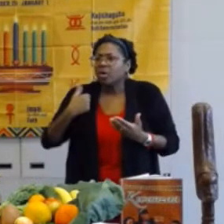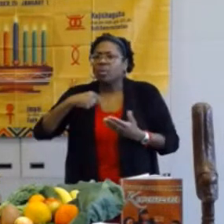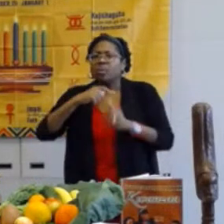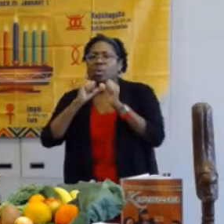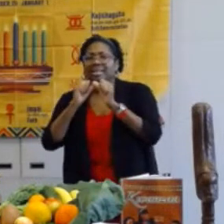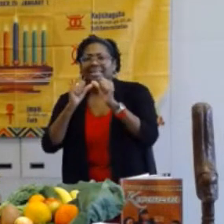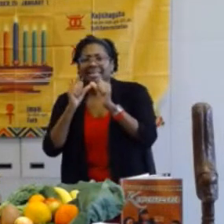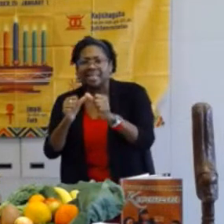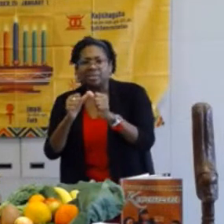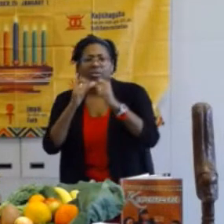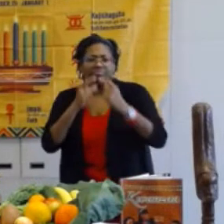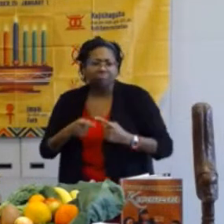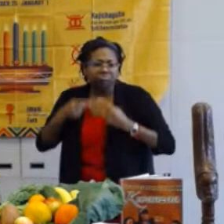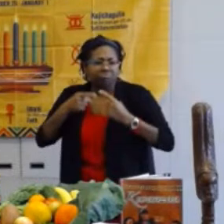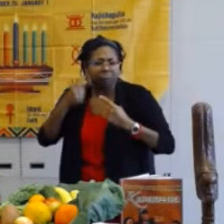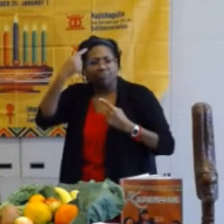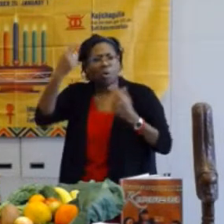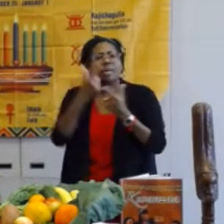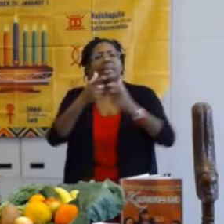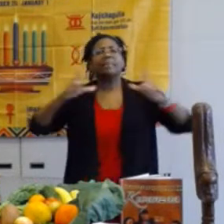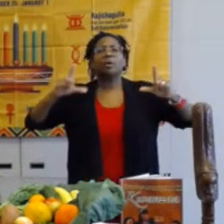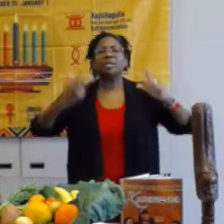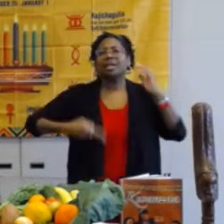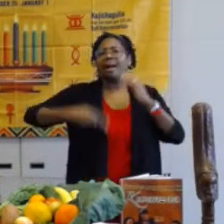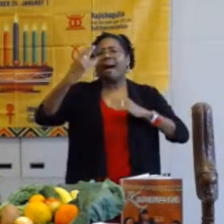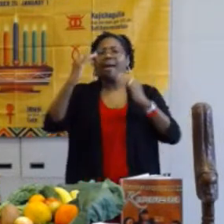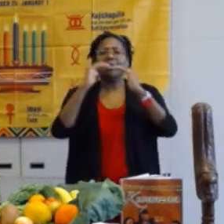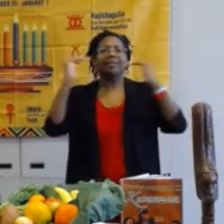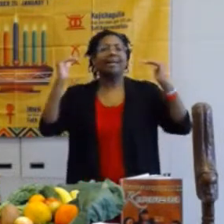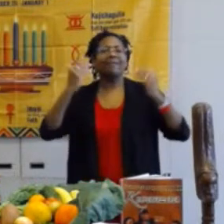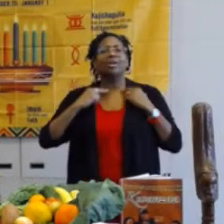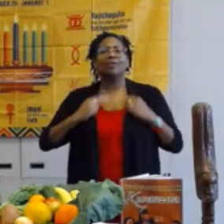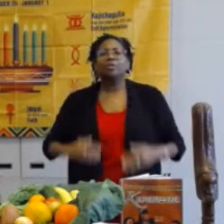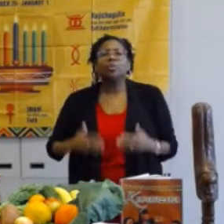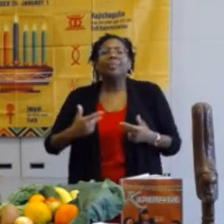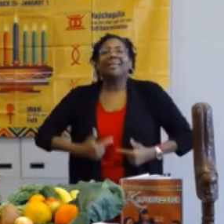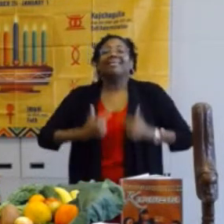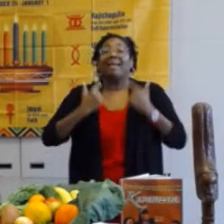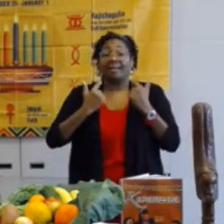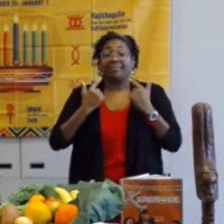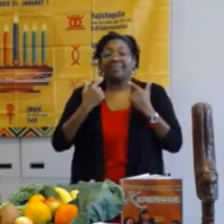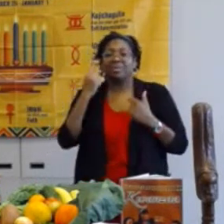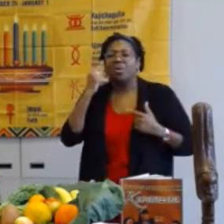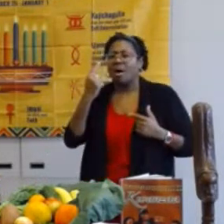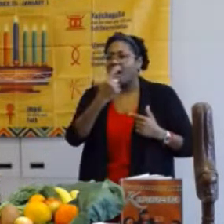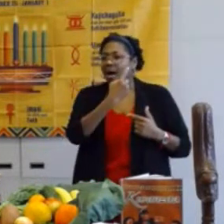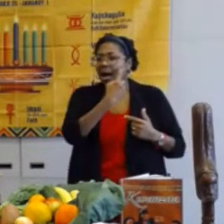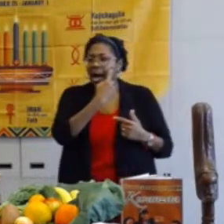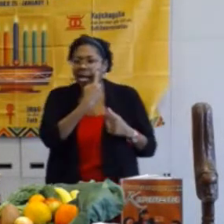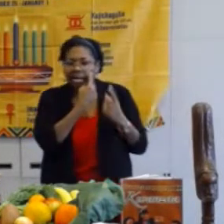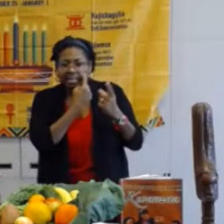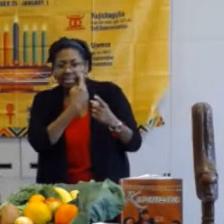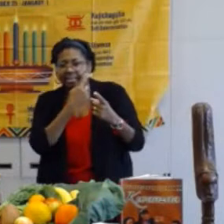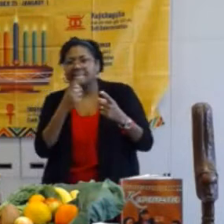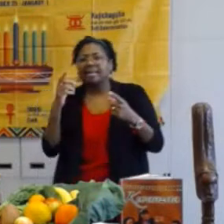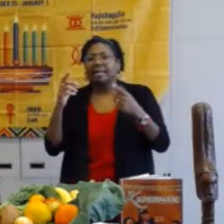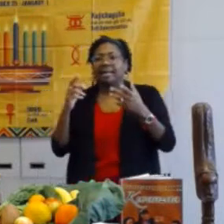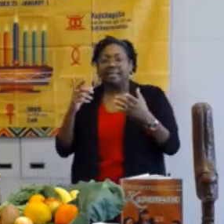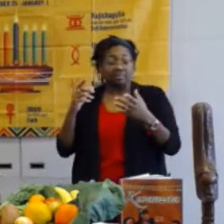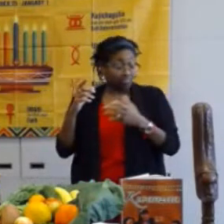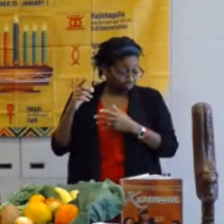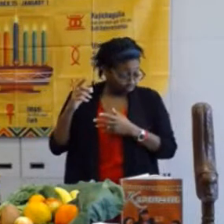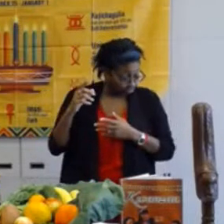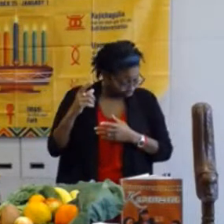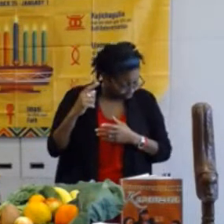continue that struggle for liberation and a higher level of human life. May our eyes be the eagle, our strength be the elephant, and